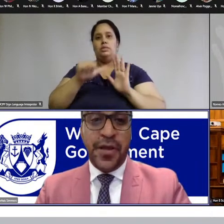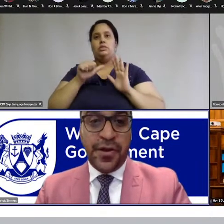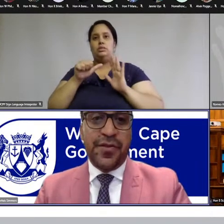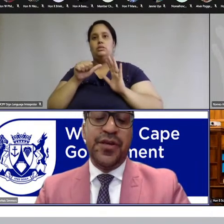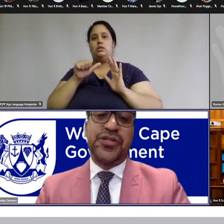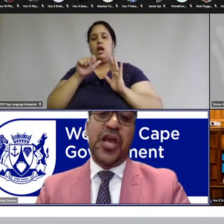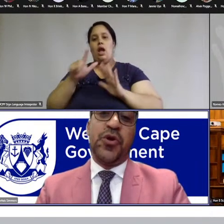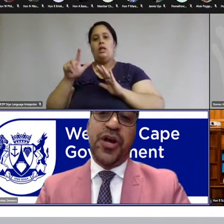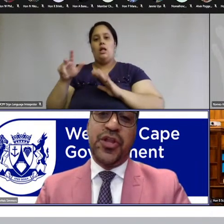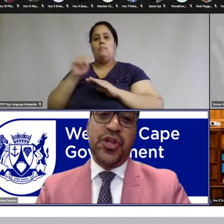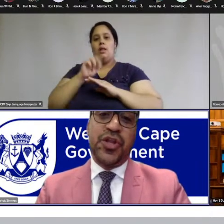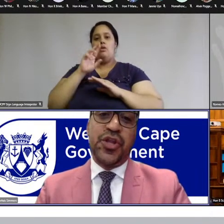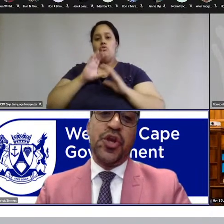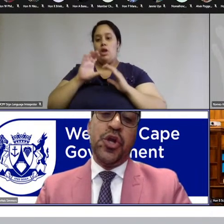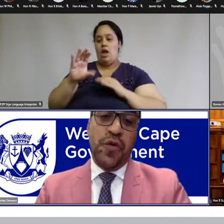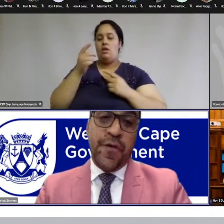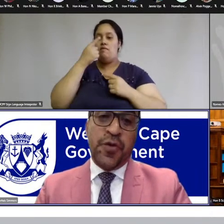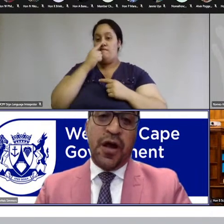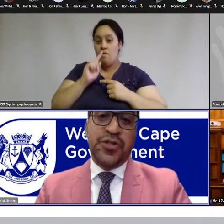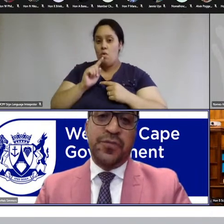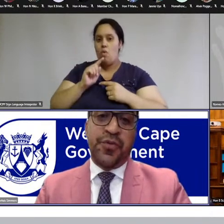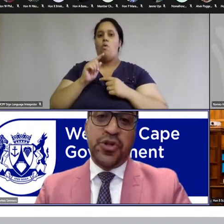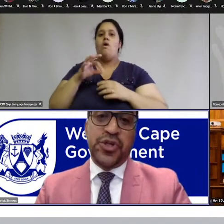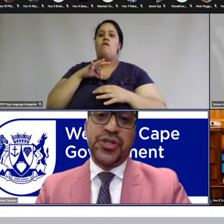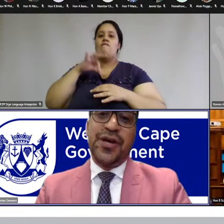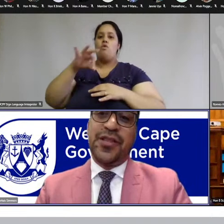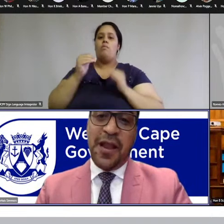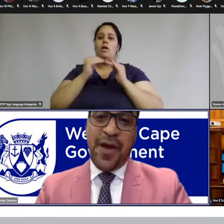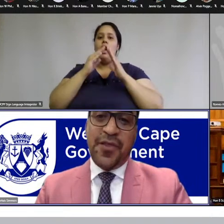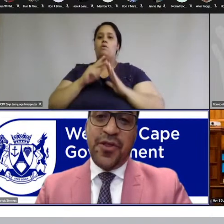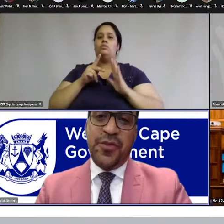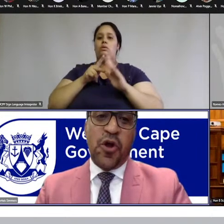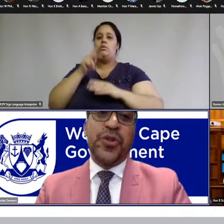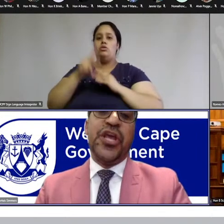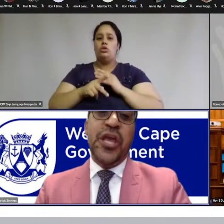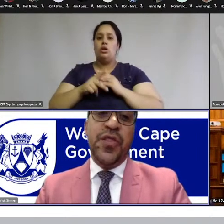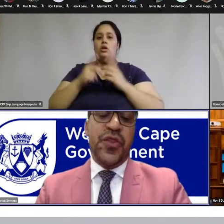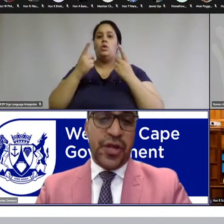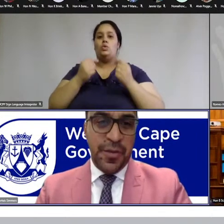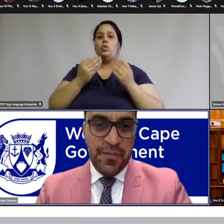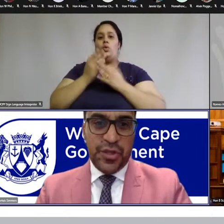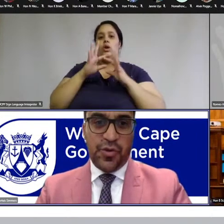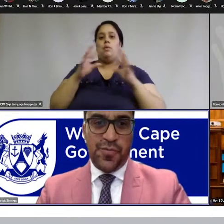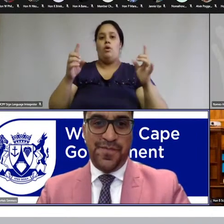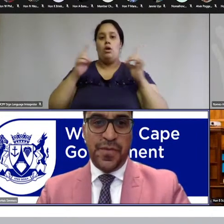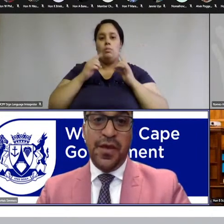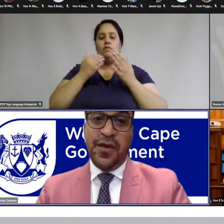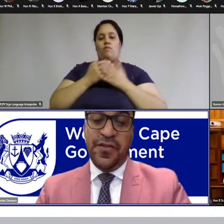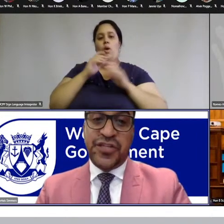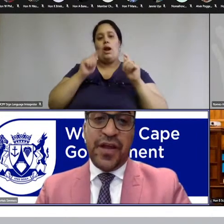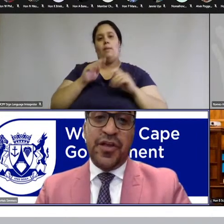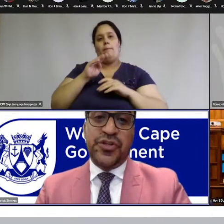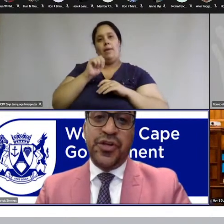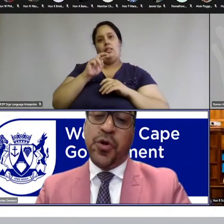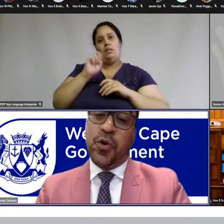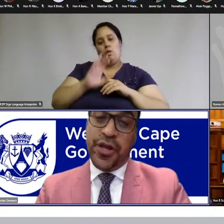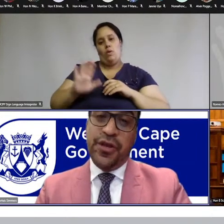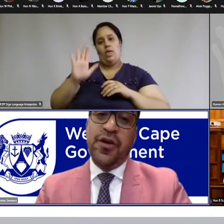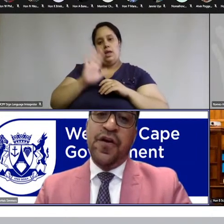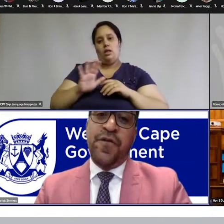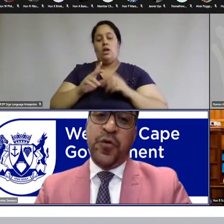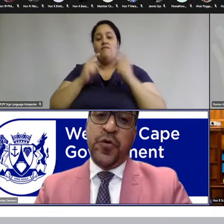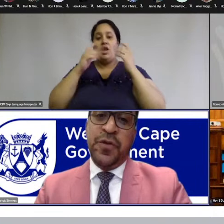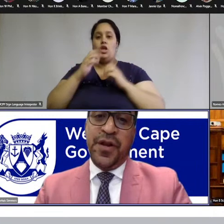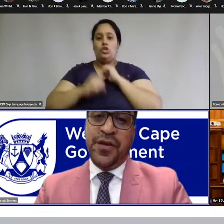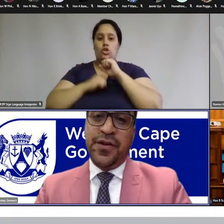48.688 million rand is allocated to affordable housing projects done by the department in the Cape Metro. In this financial year,